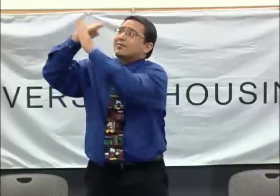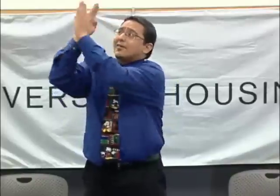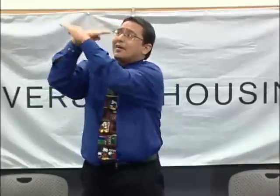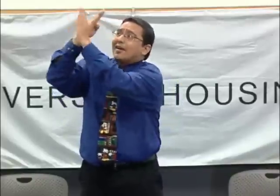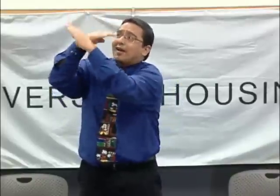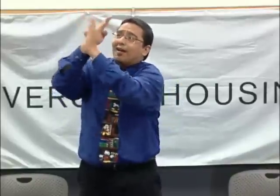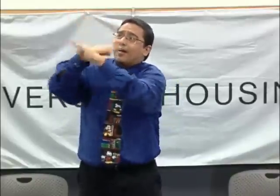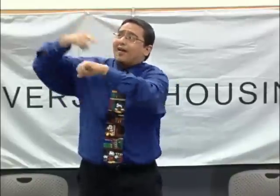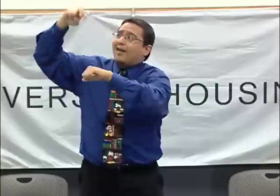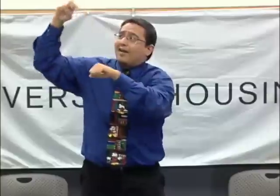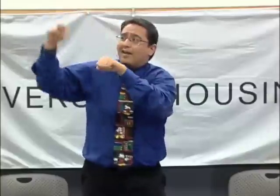Bird.